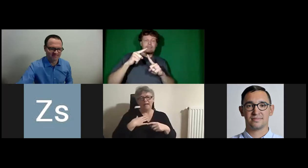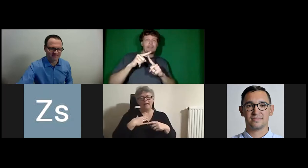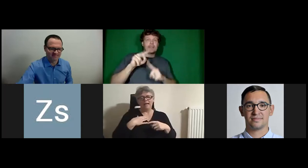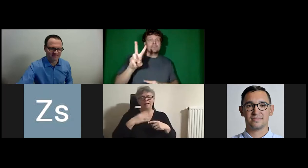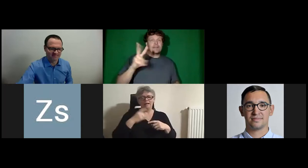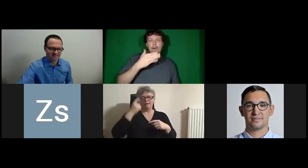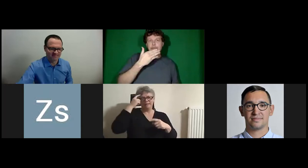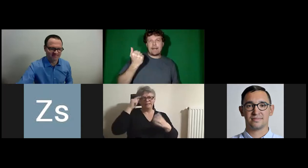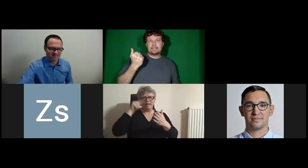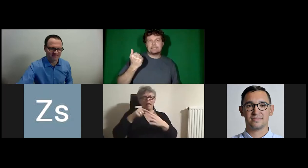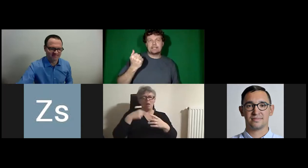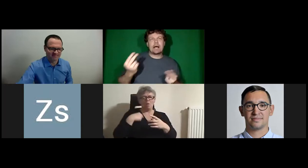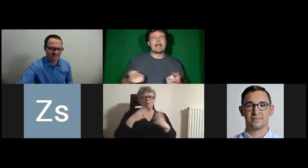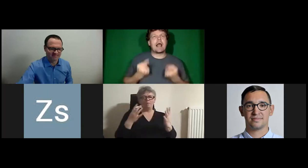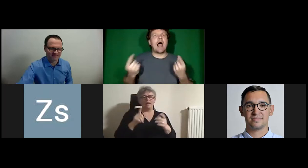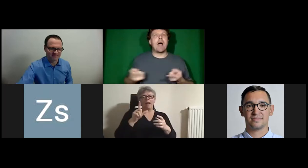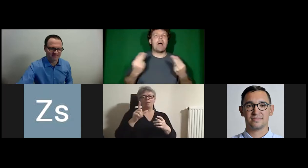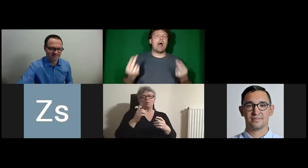because